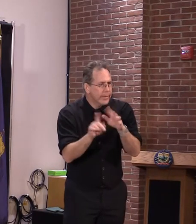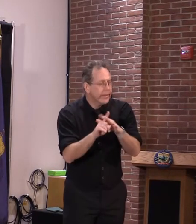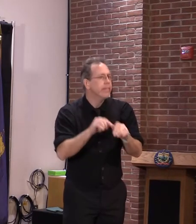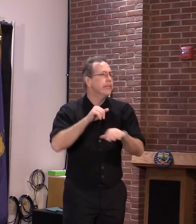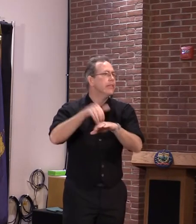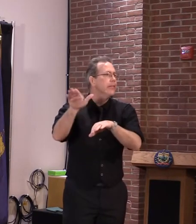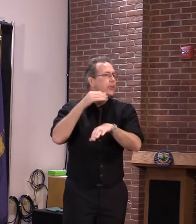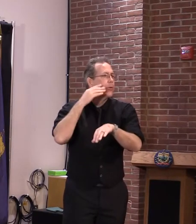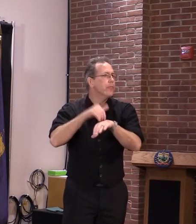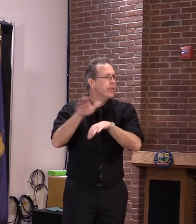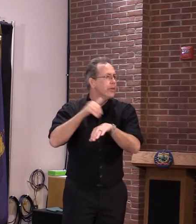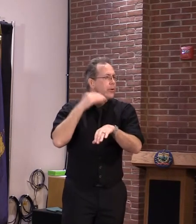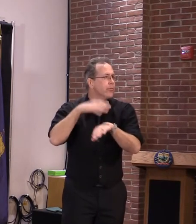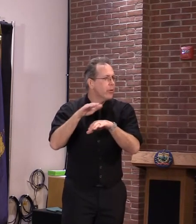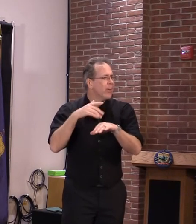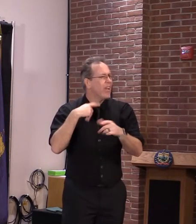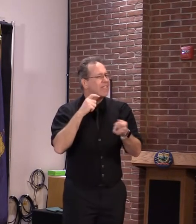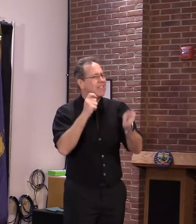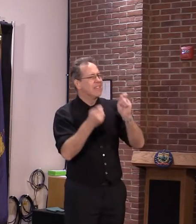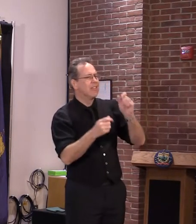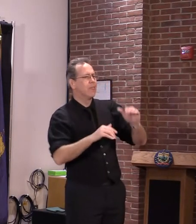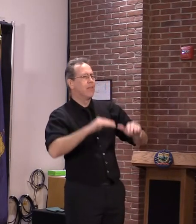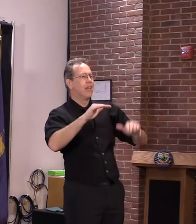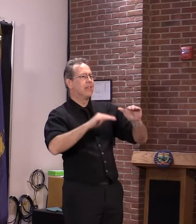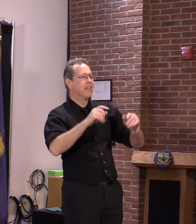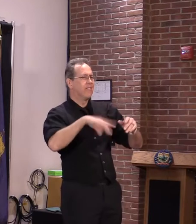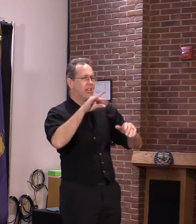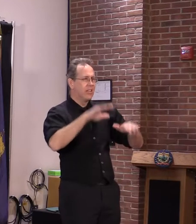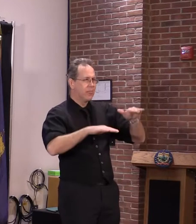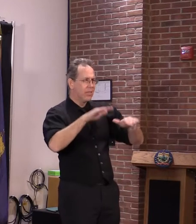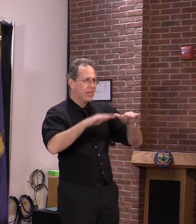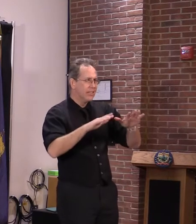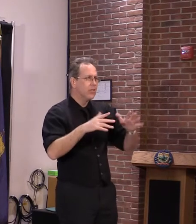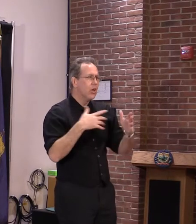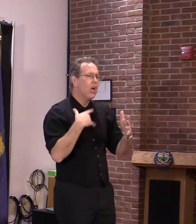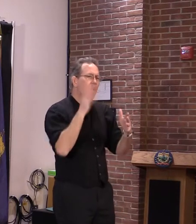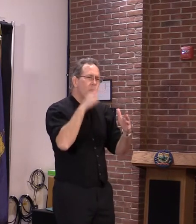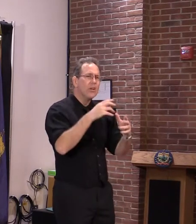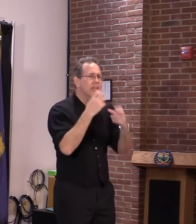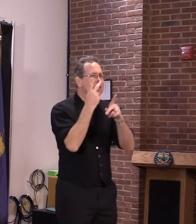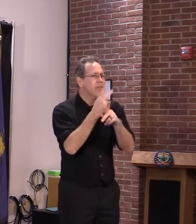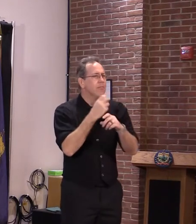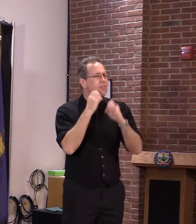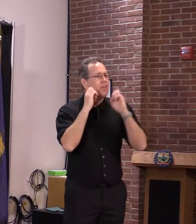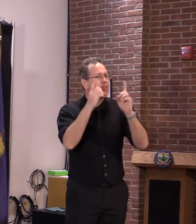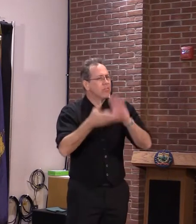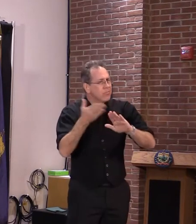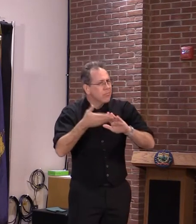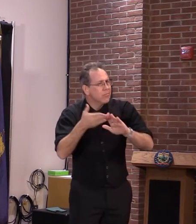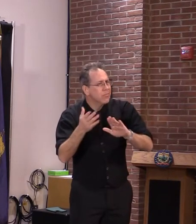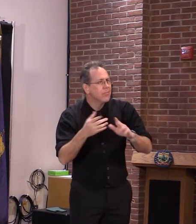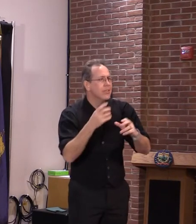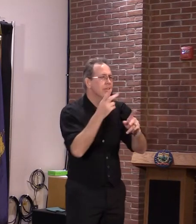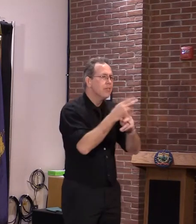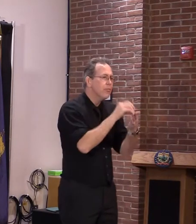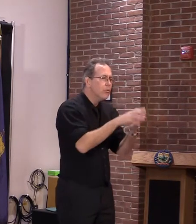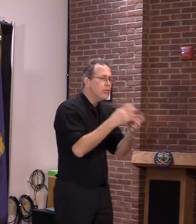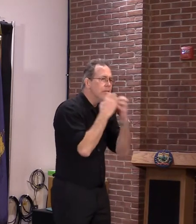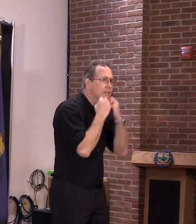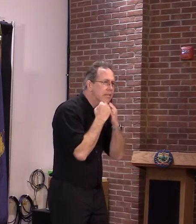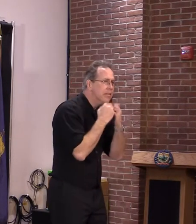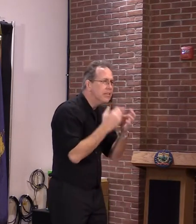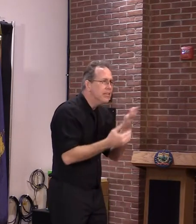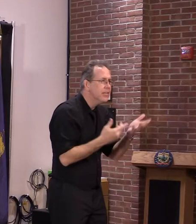that balance between not only the safety, but also the educational needs of students. And as I've pointed out before, that educational need is a cumulative need, and